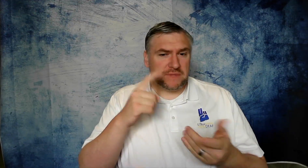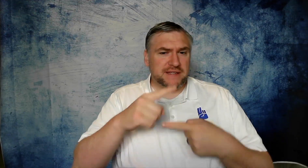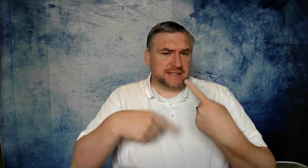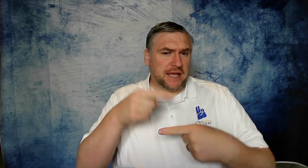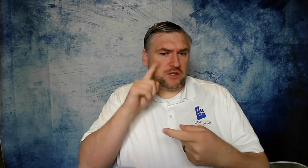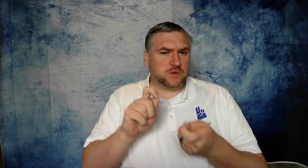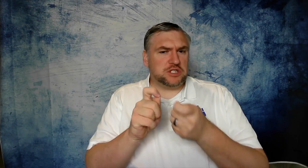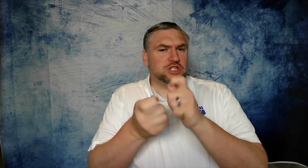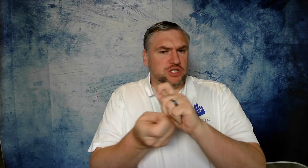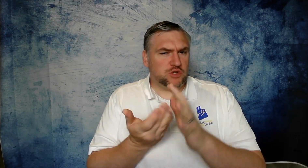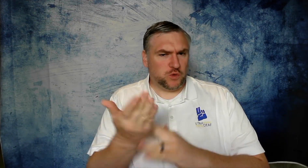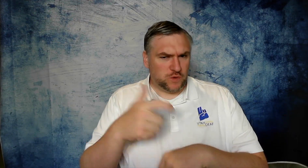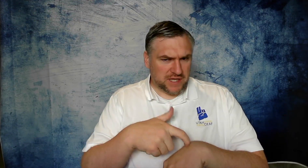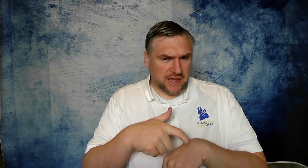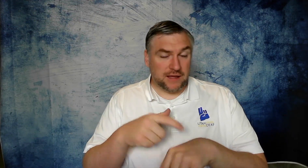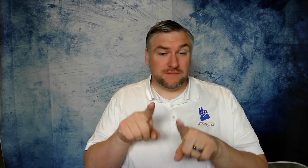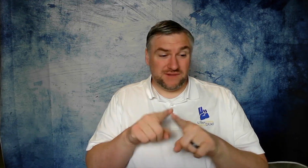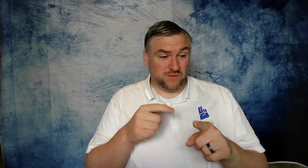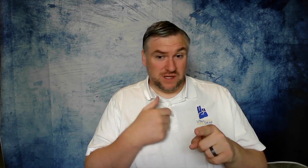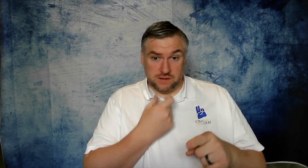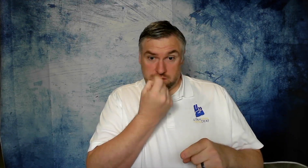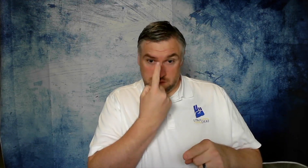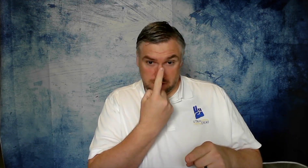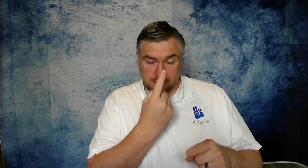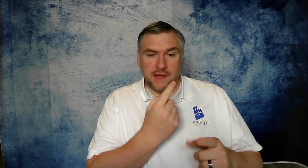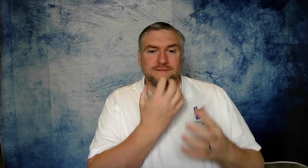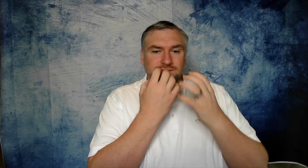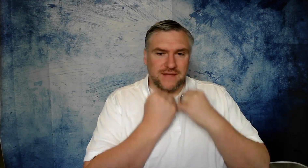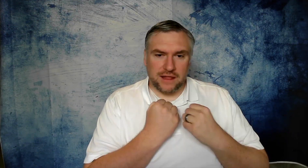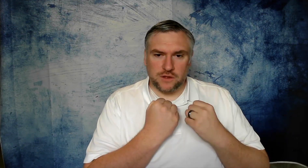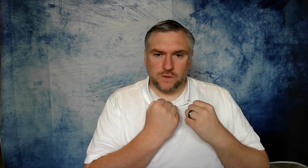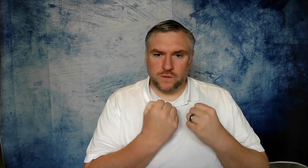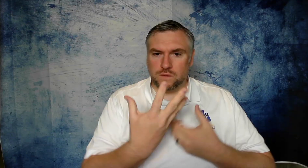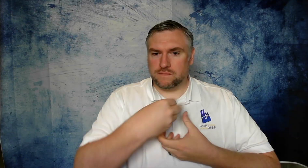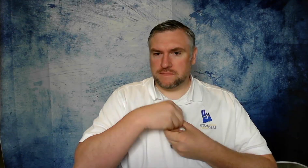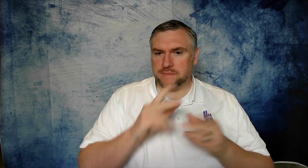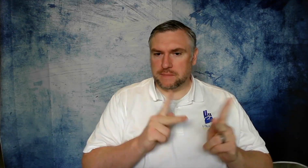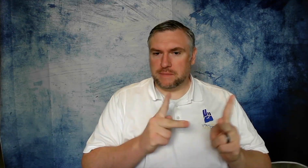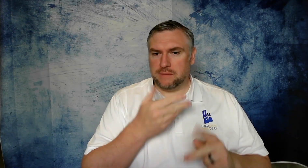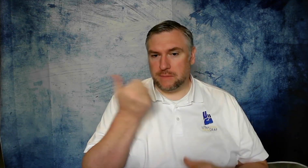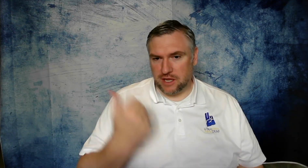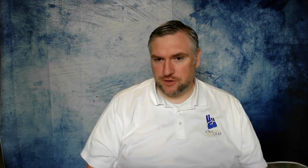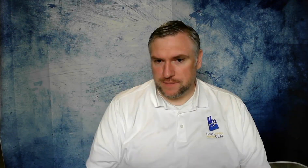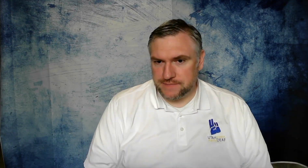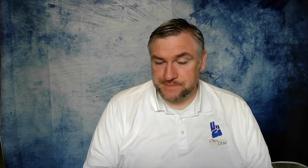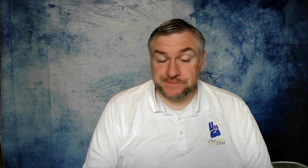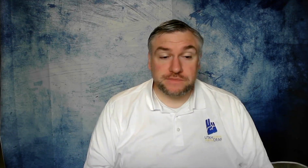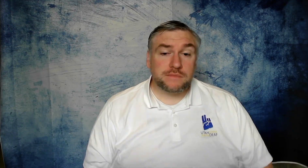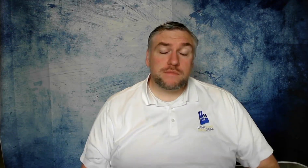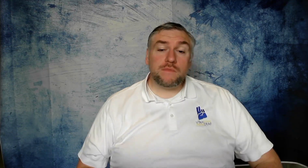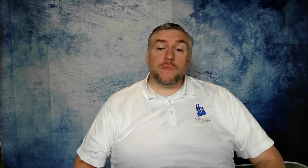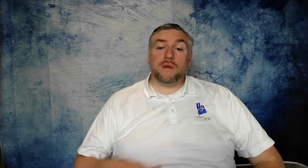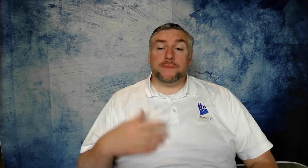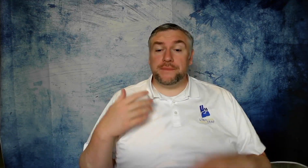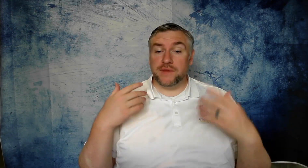anymore. And I suspect over time, the signs may continue to change as we learn to value and include people with